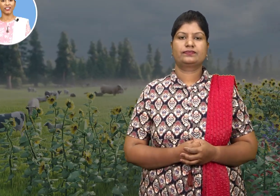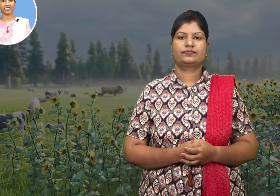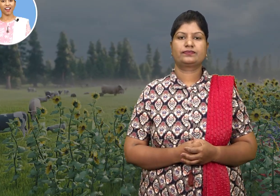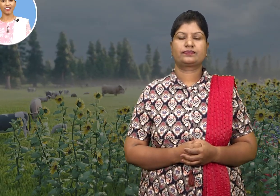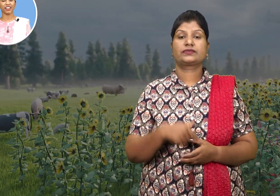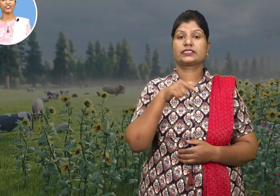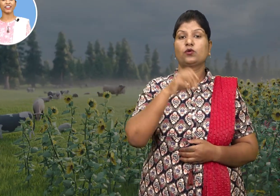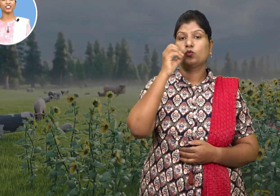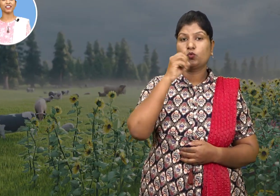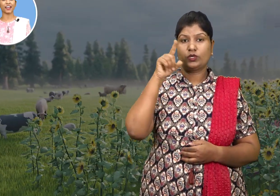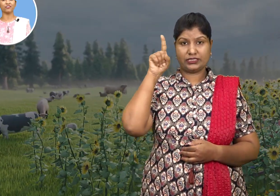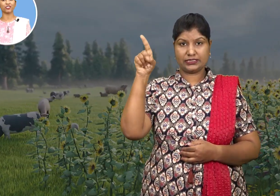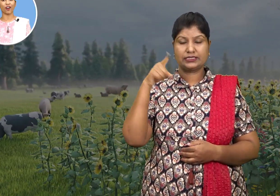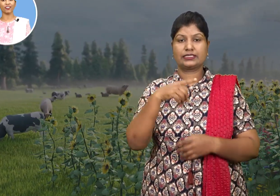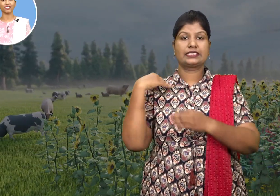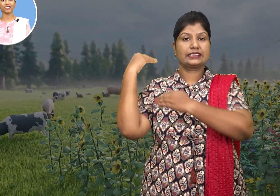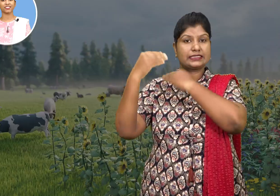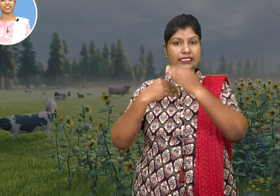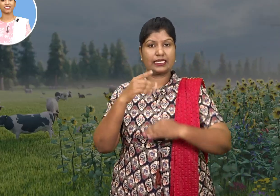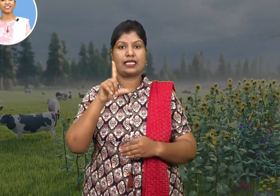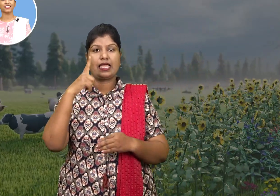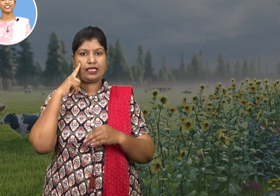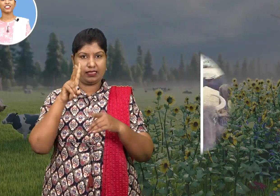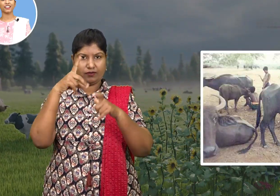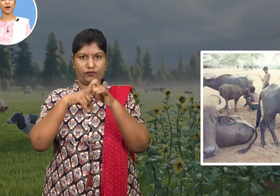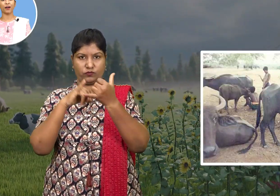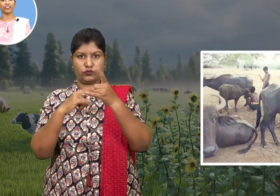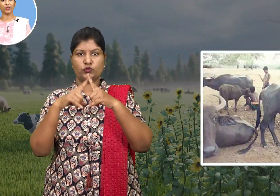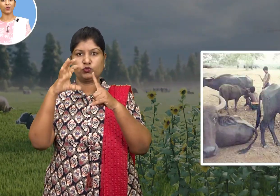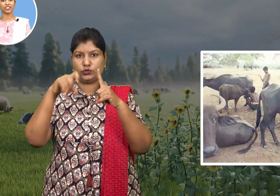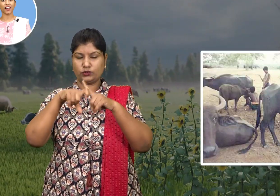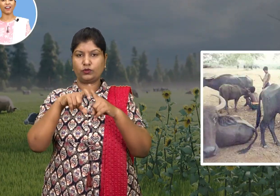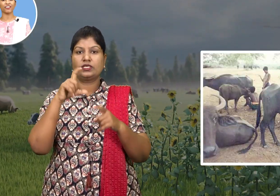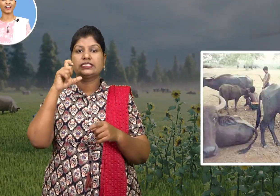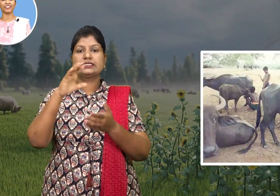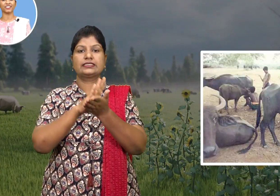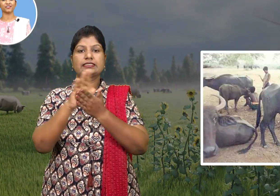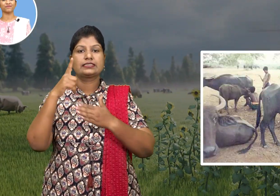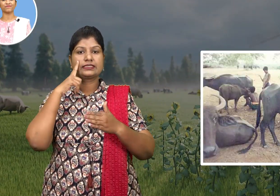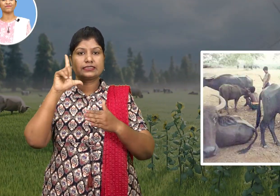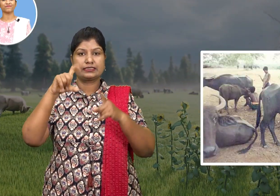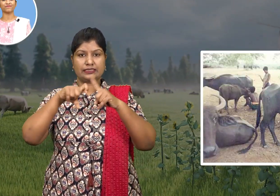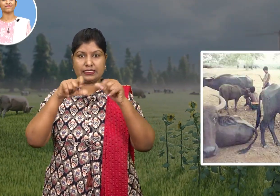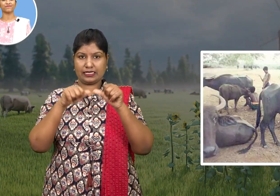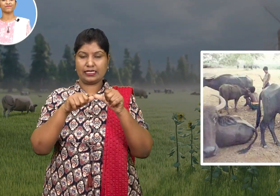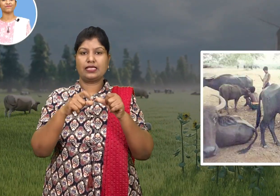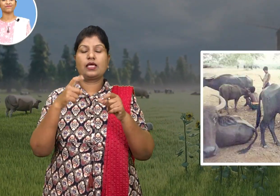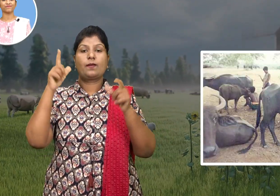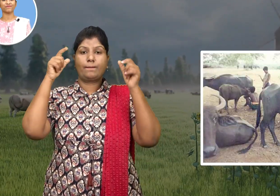In Odisha, traditional livestock, Chilka buffaloes are reared.